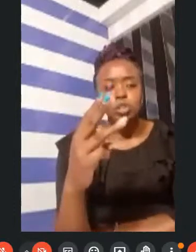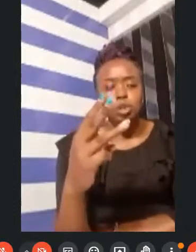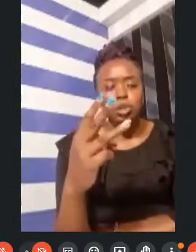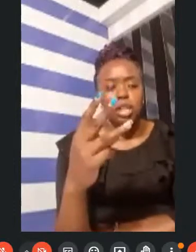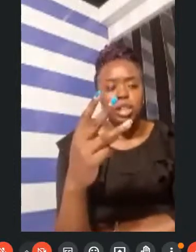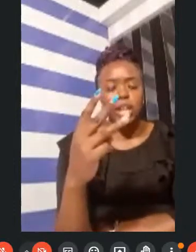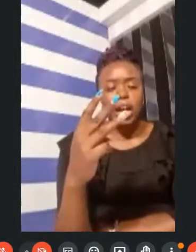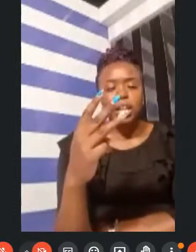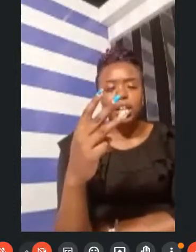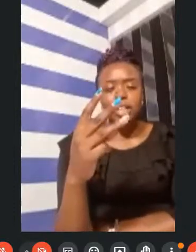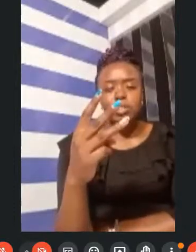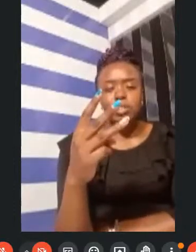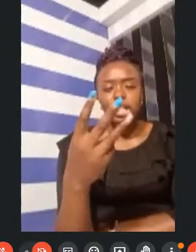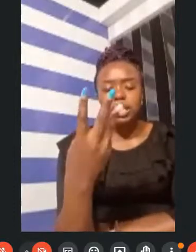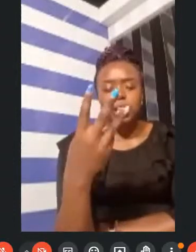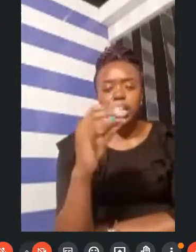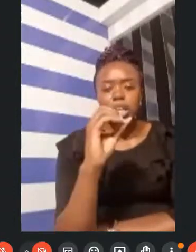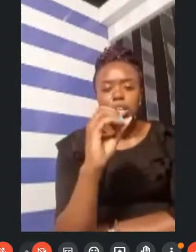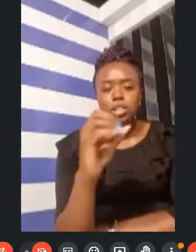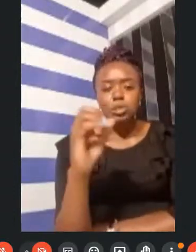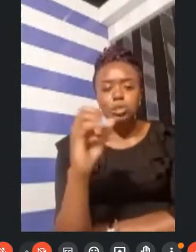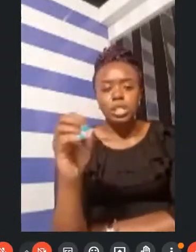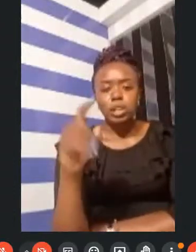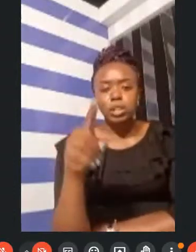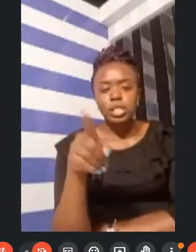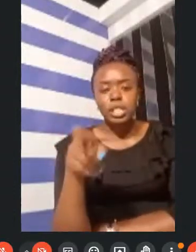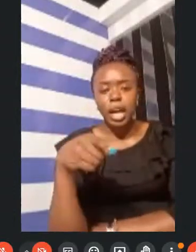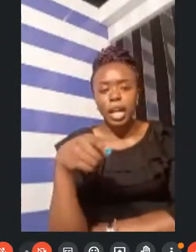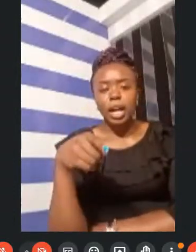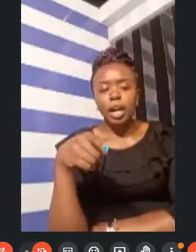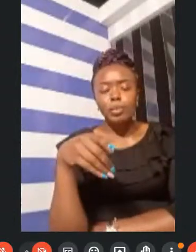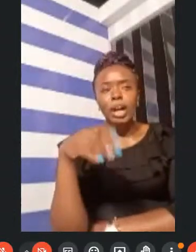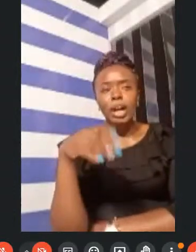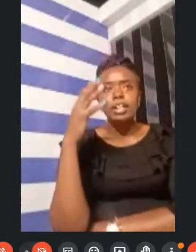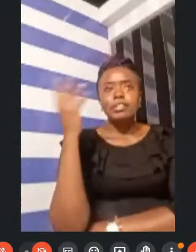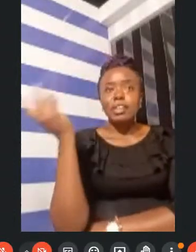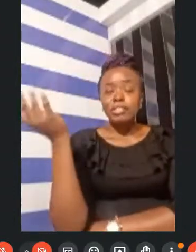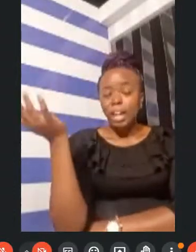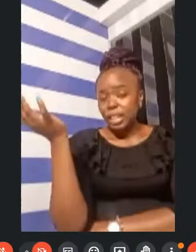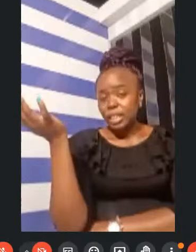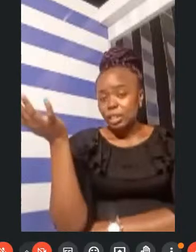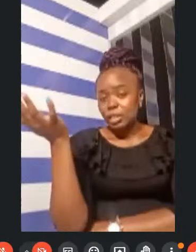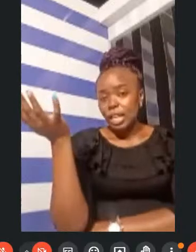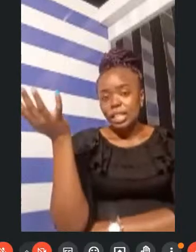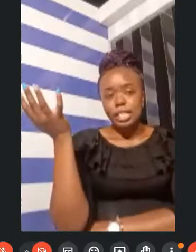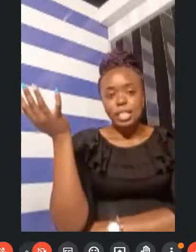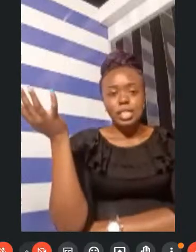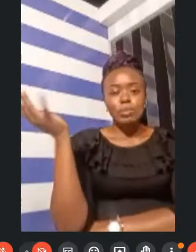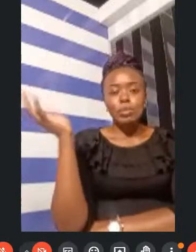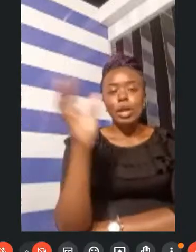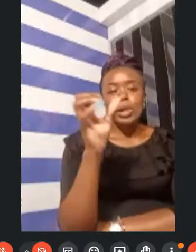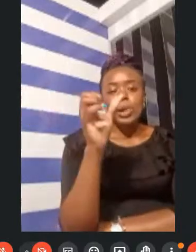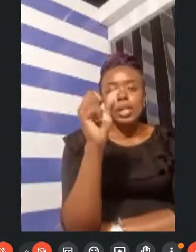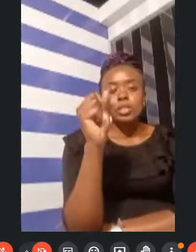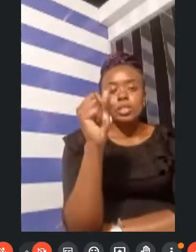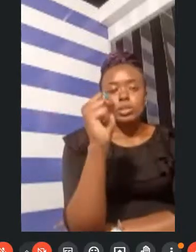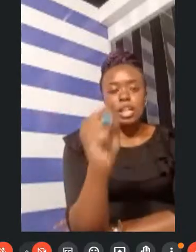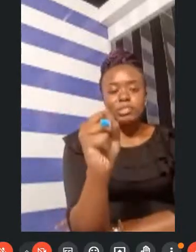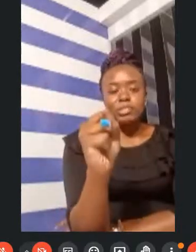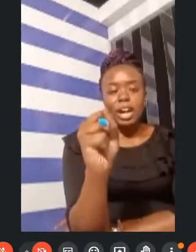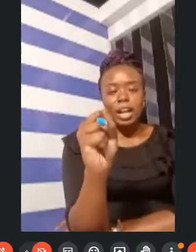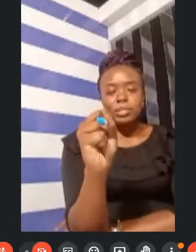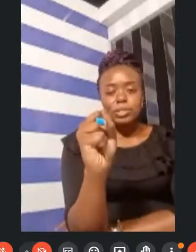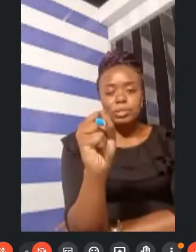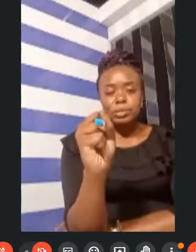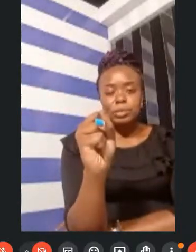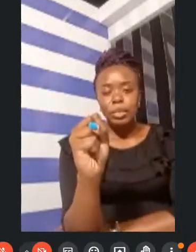first. So 300,000, two zeros and a comma. 500,000, it's the same way. So you